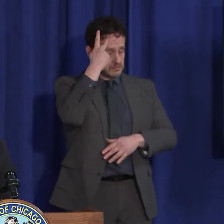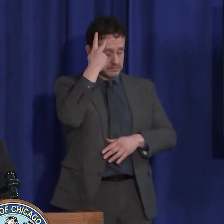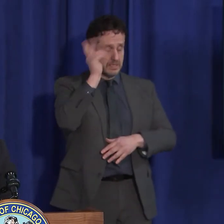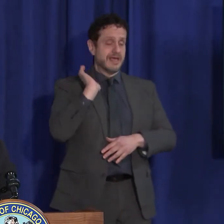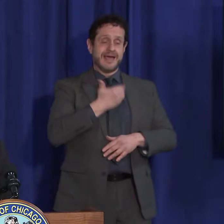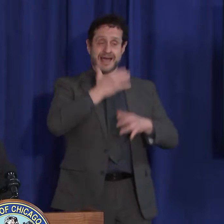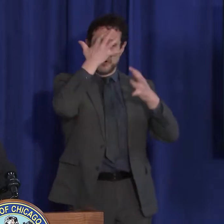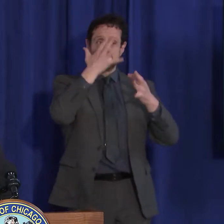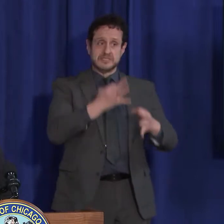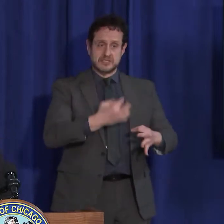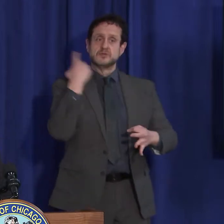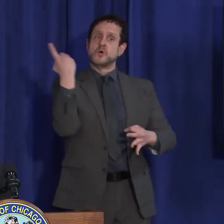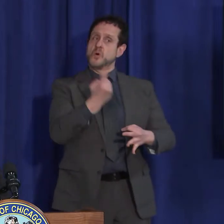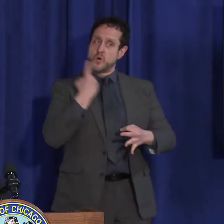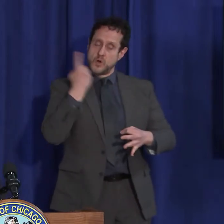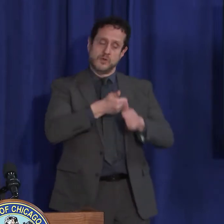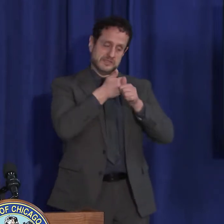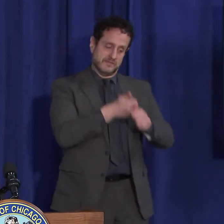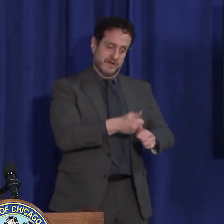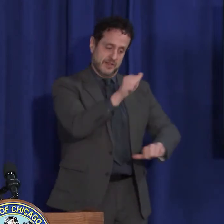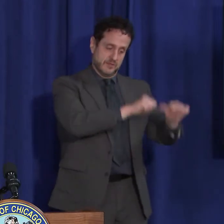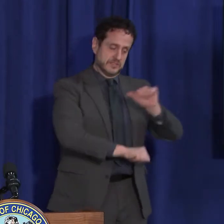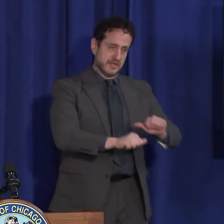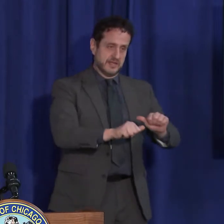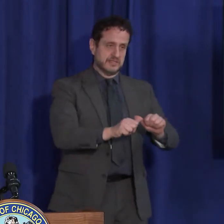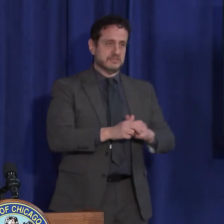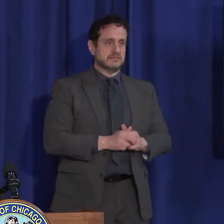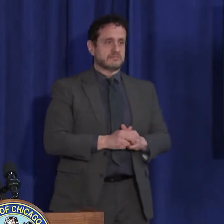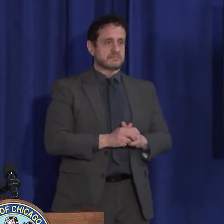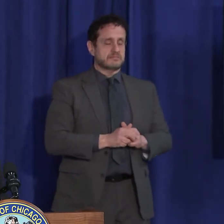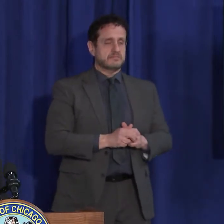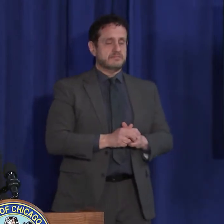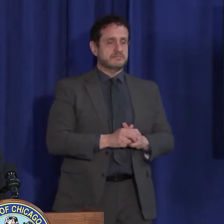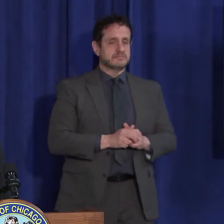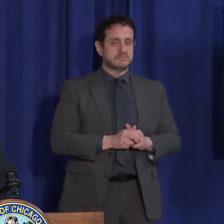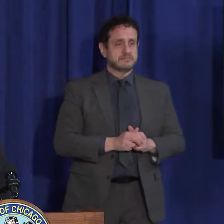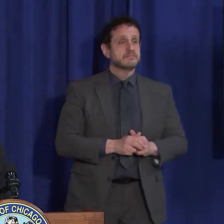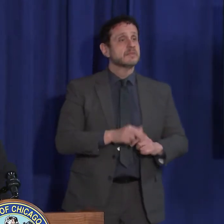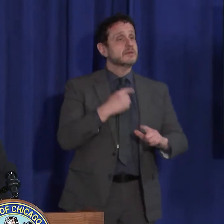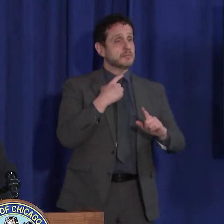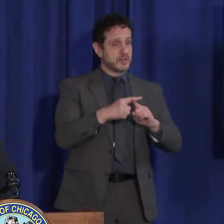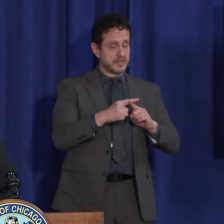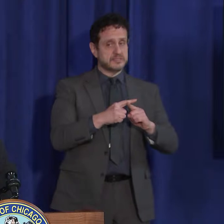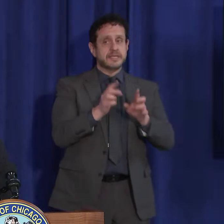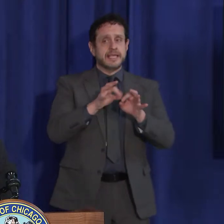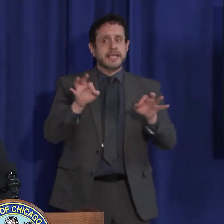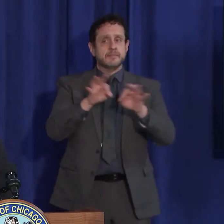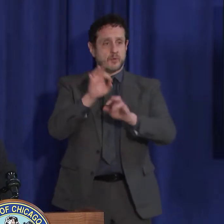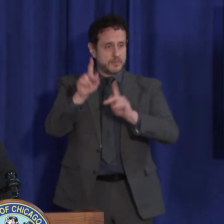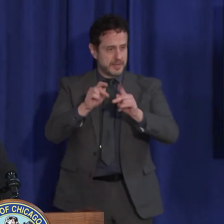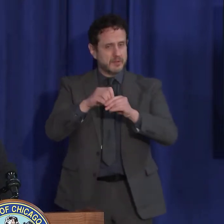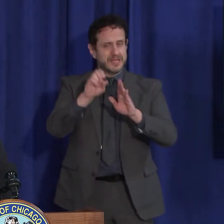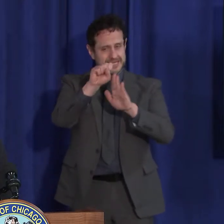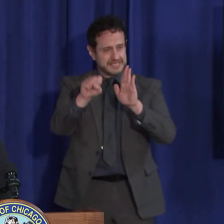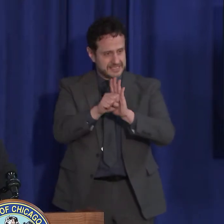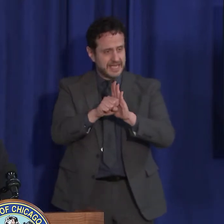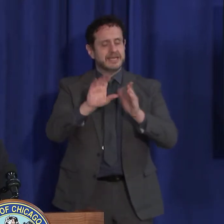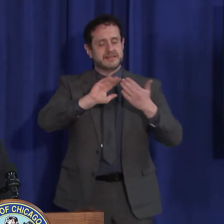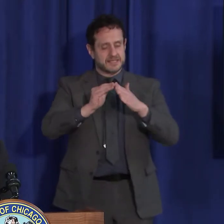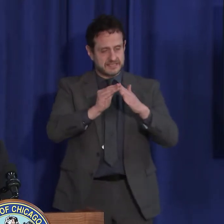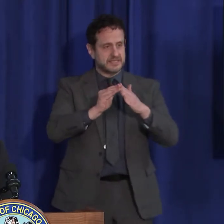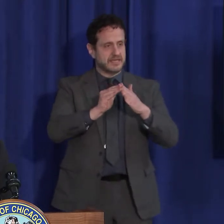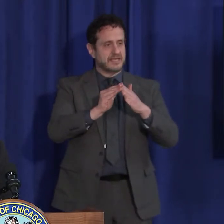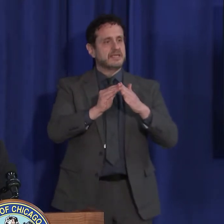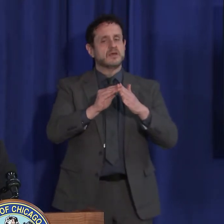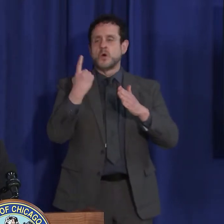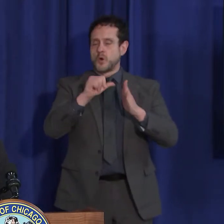been made has been guided by the science, with robust engagement of relevant stakeholders, and always with a focus on